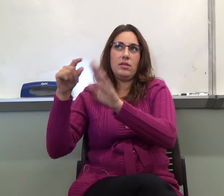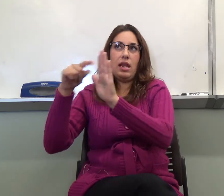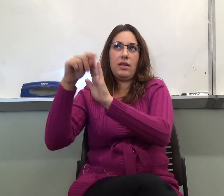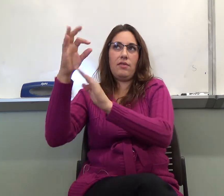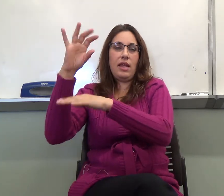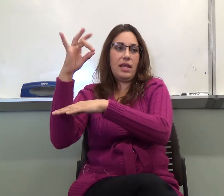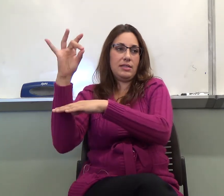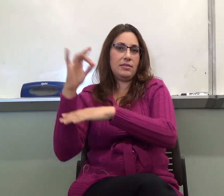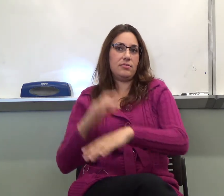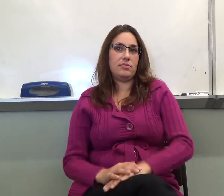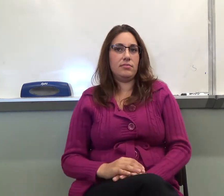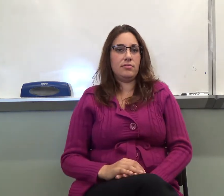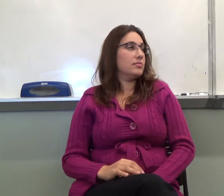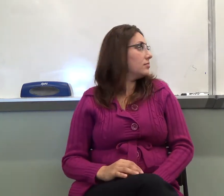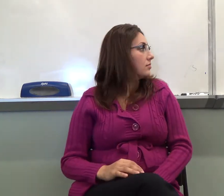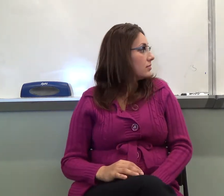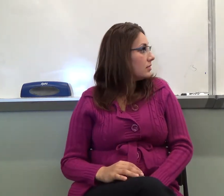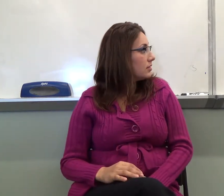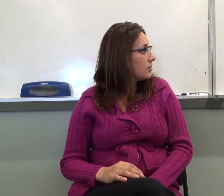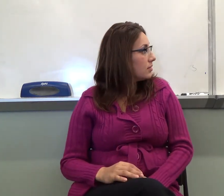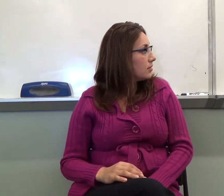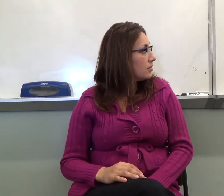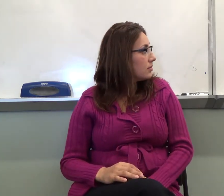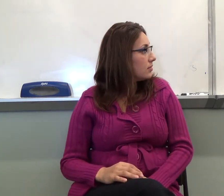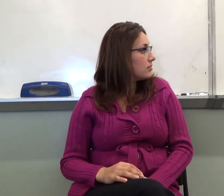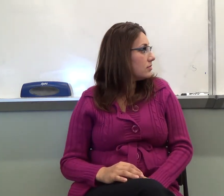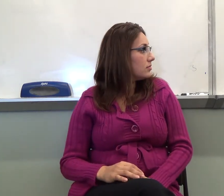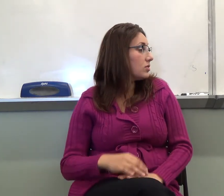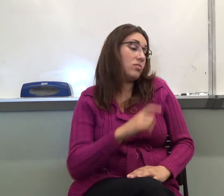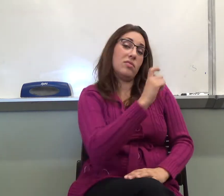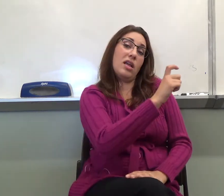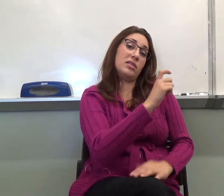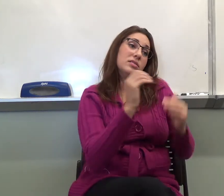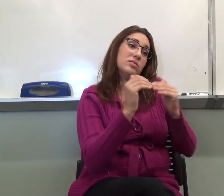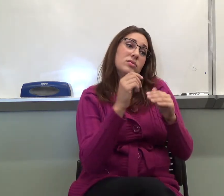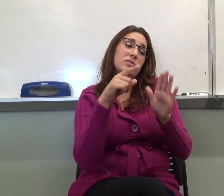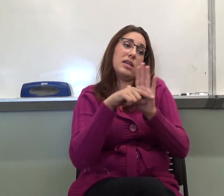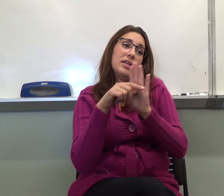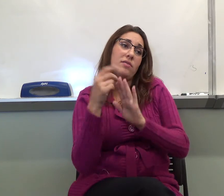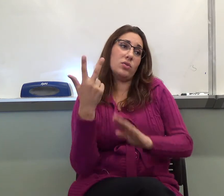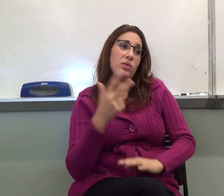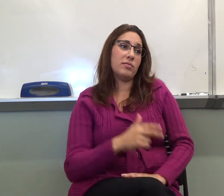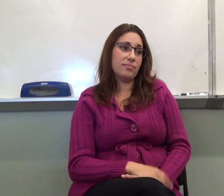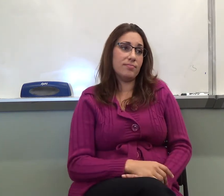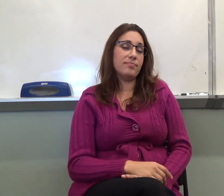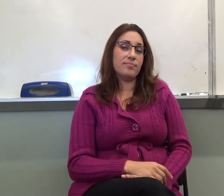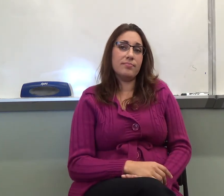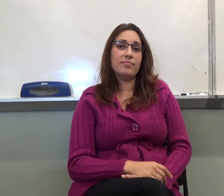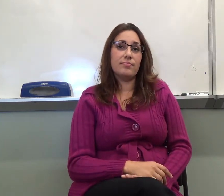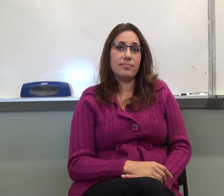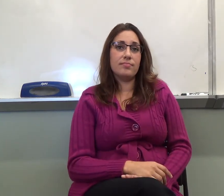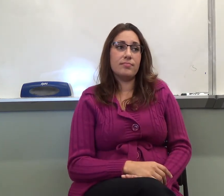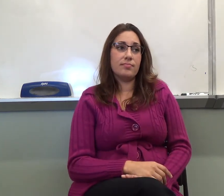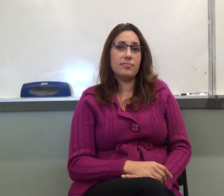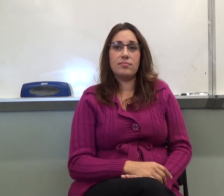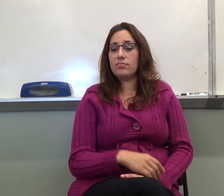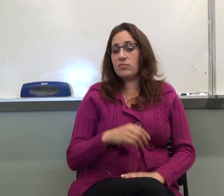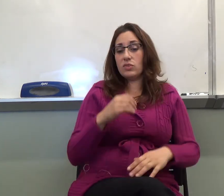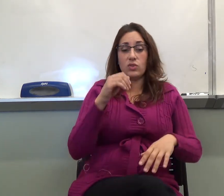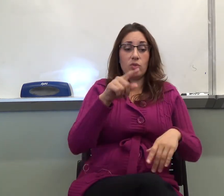So the idea of the 4 legal operations that we can use, we can add the same amount to both sides, subtract the same amount from